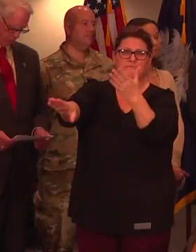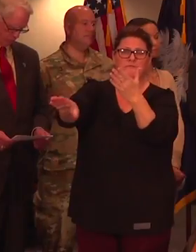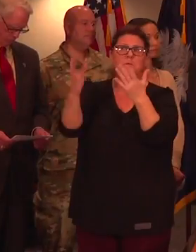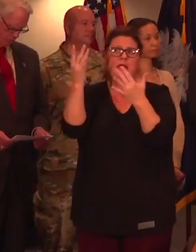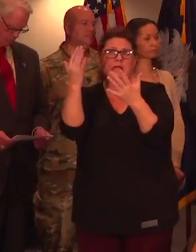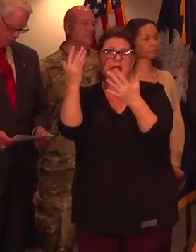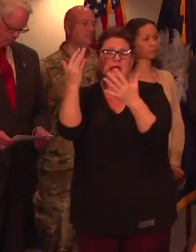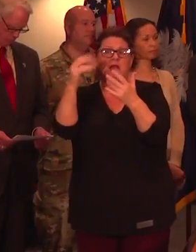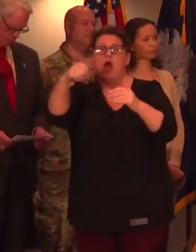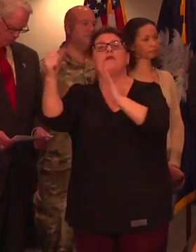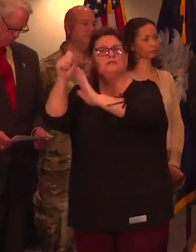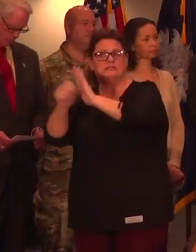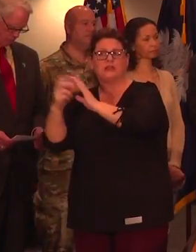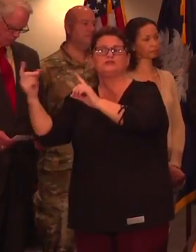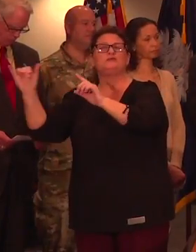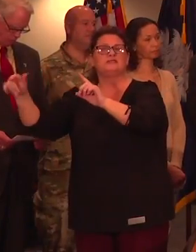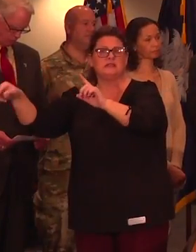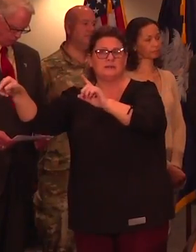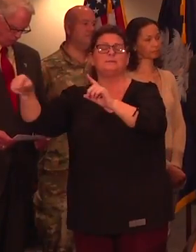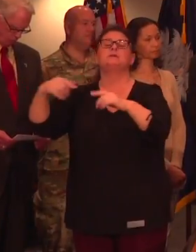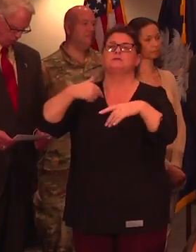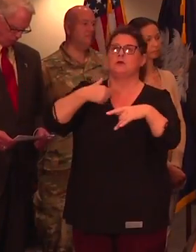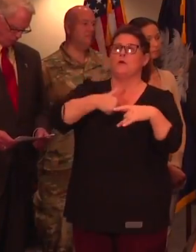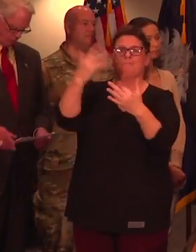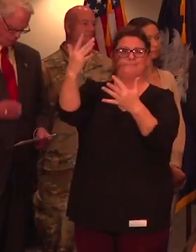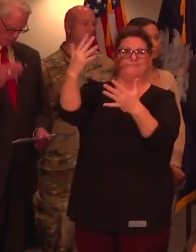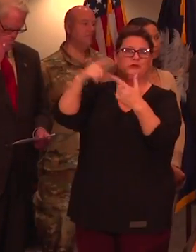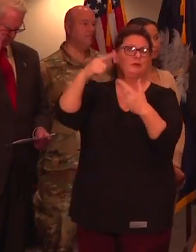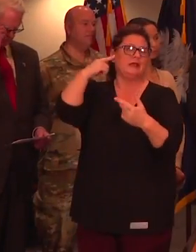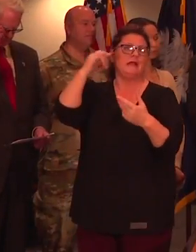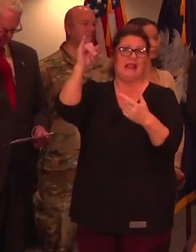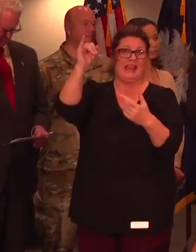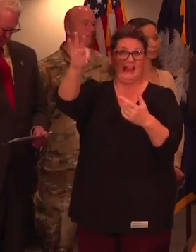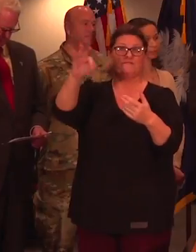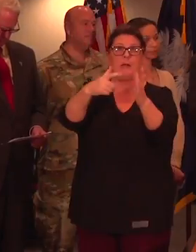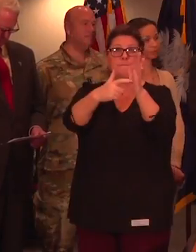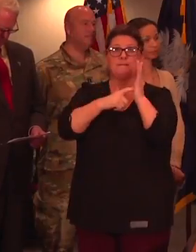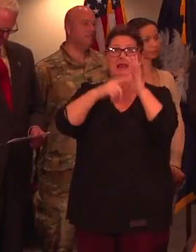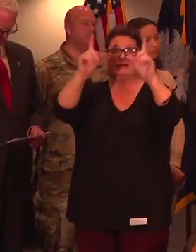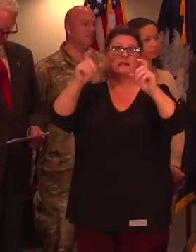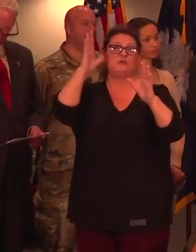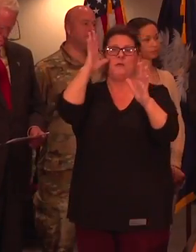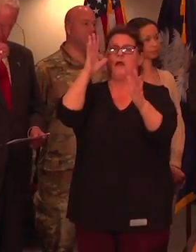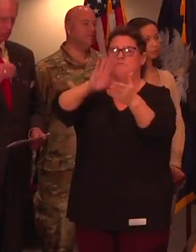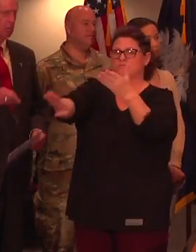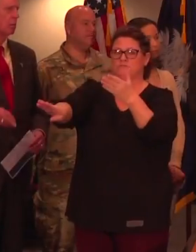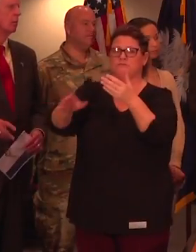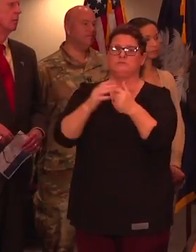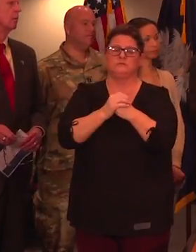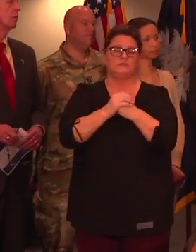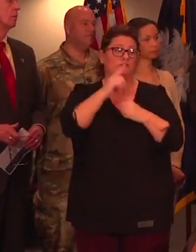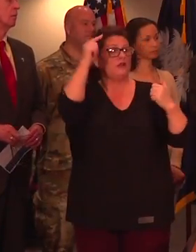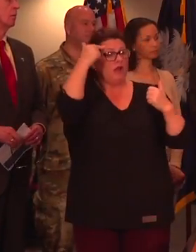are following in that, and we will keep you posted. But we're also at the governor's direction looking at all of our regulations,